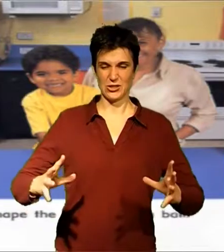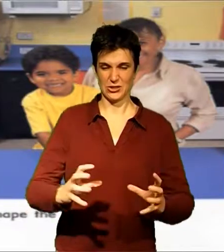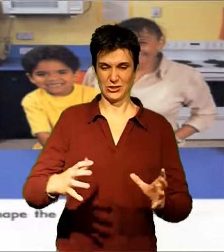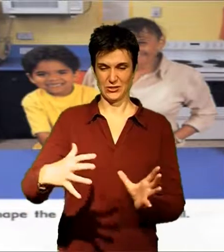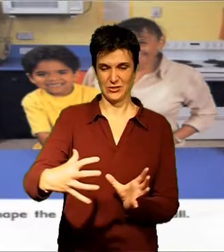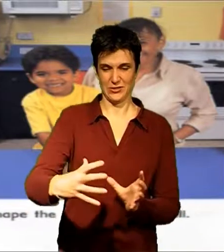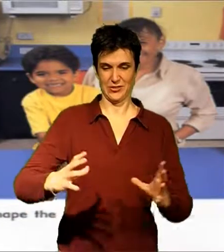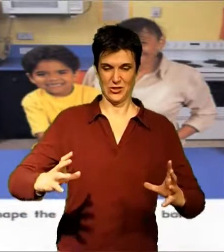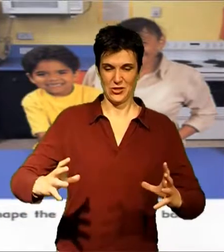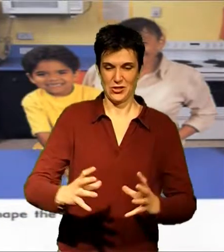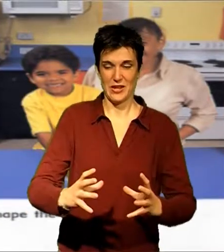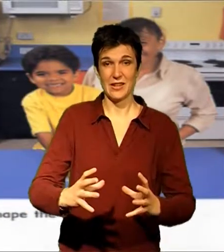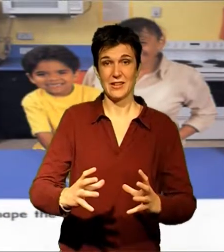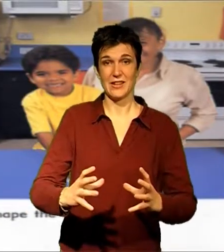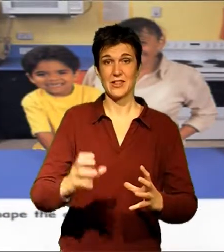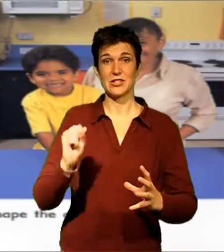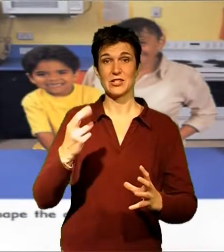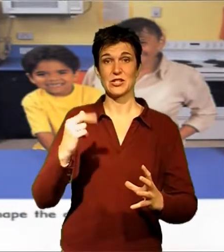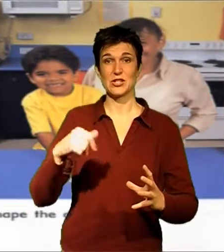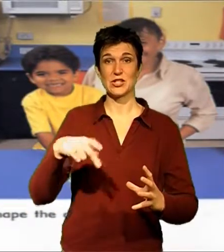I shape the dough into a ball.